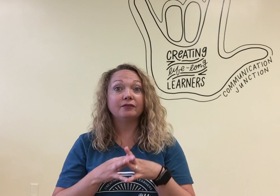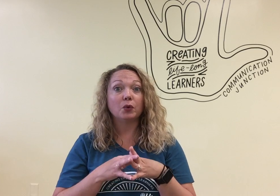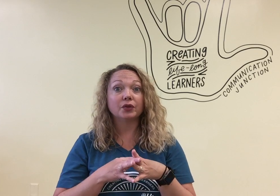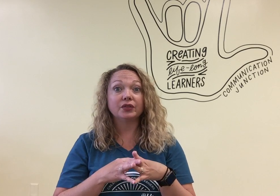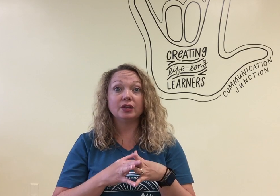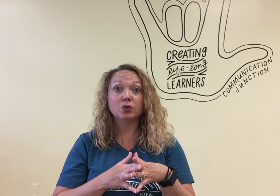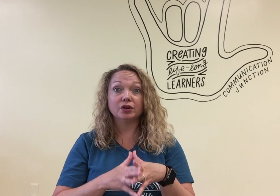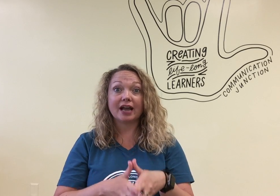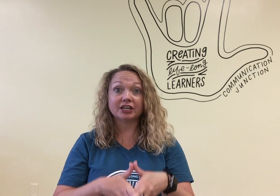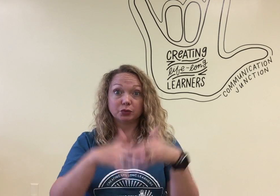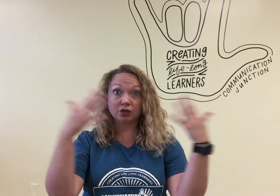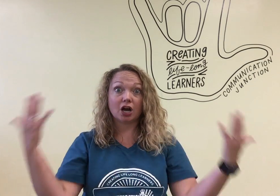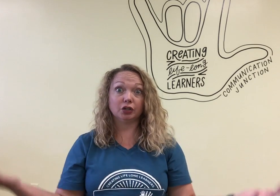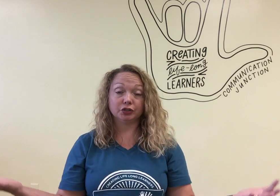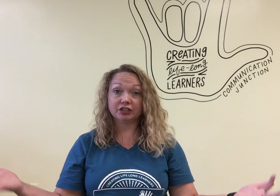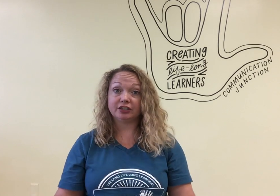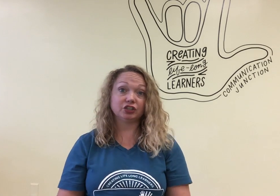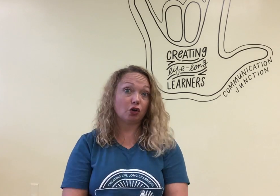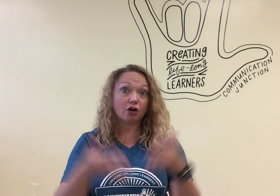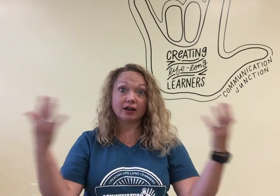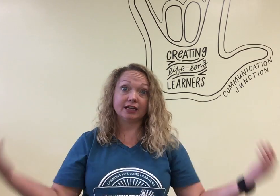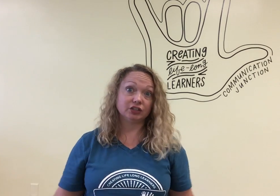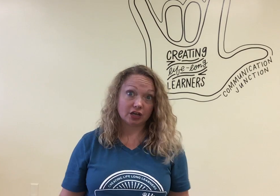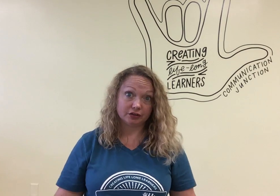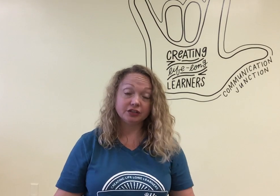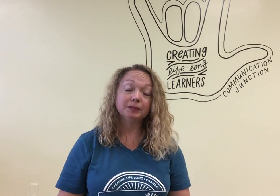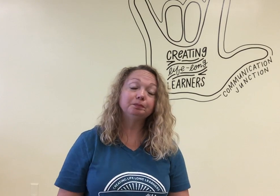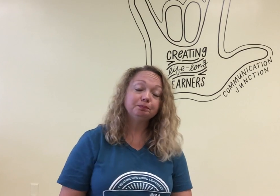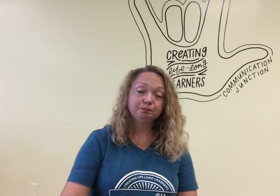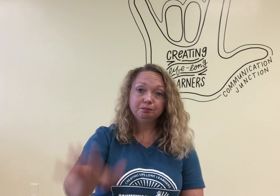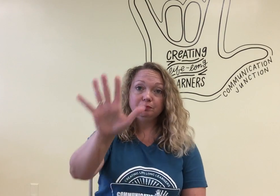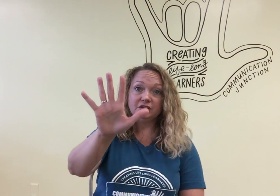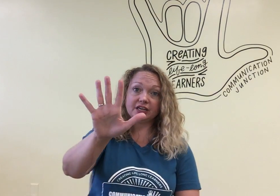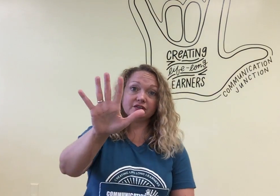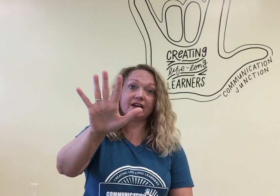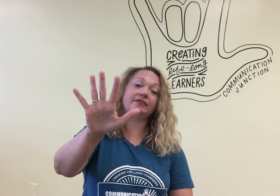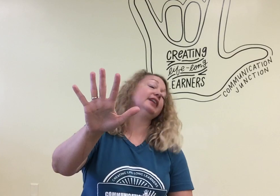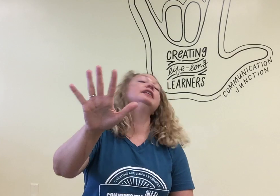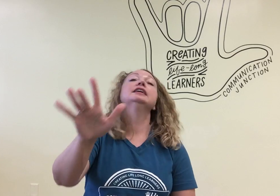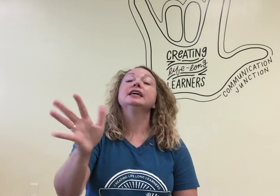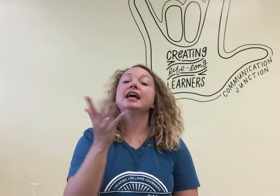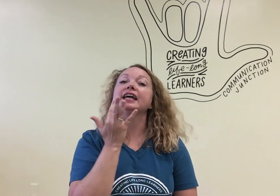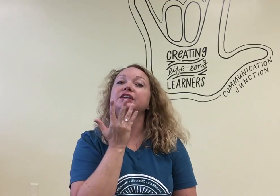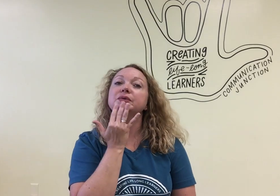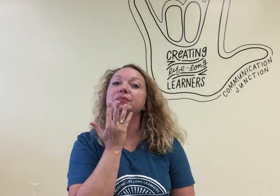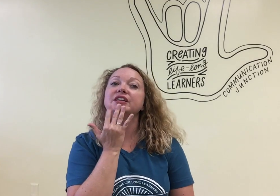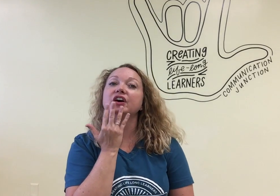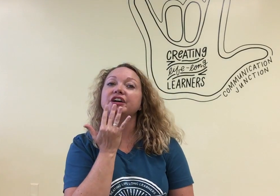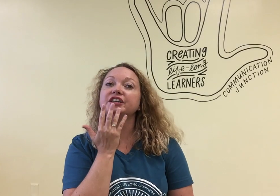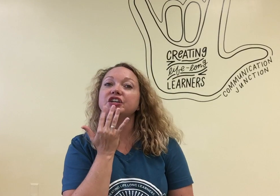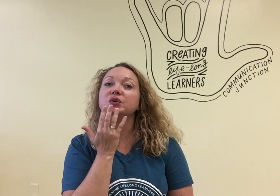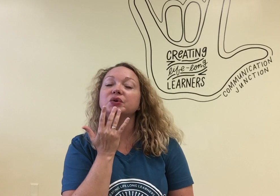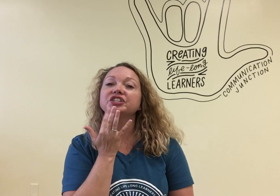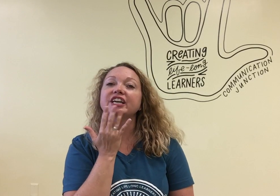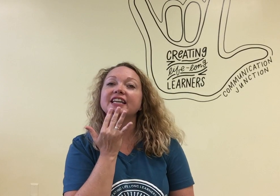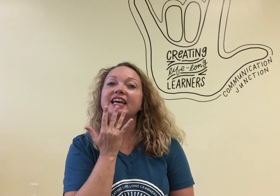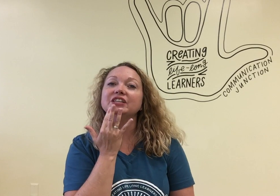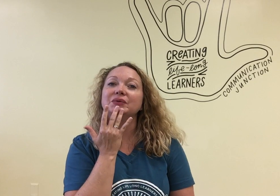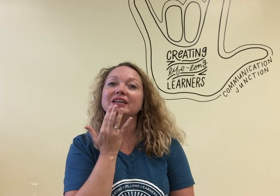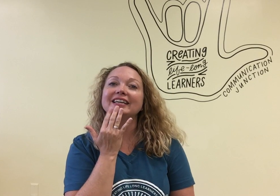for the word actual colors, like just all kinds of colors. You take your 5 hand and you put it on your chin and you kind of